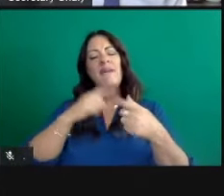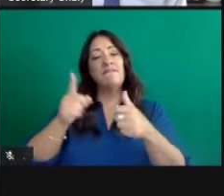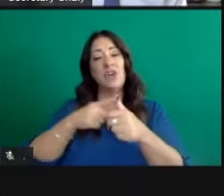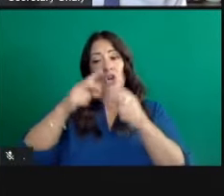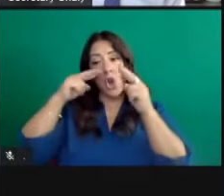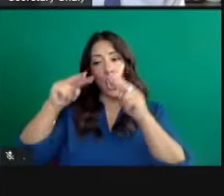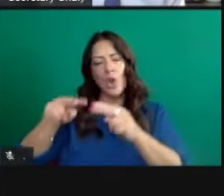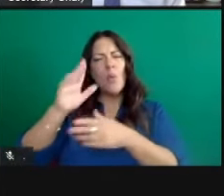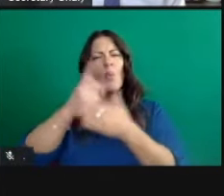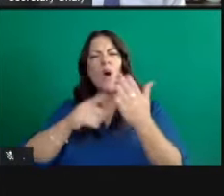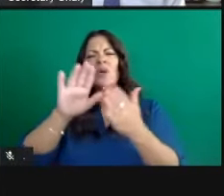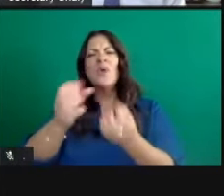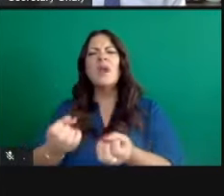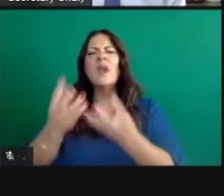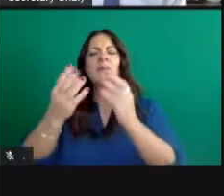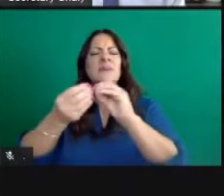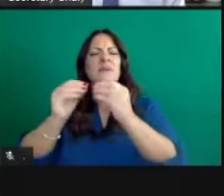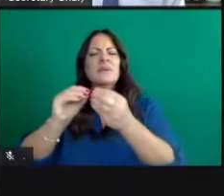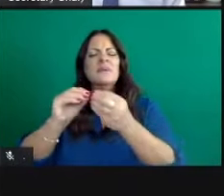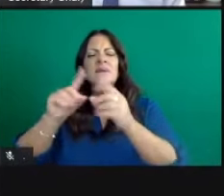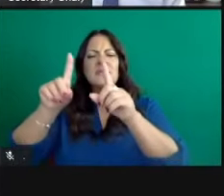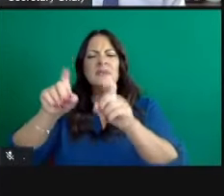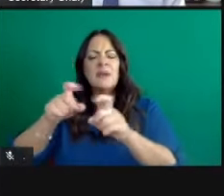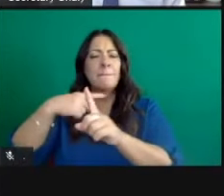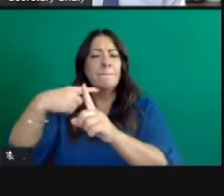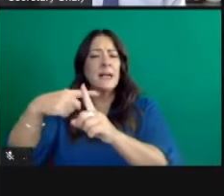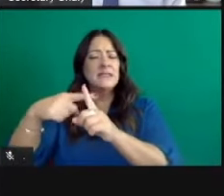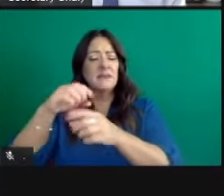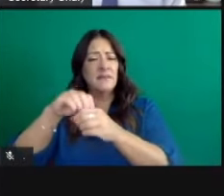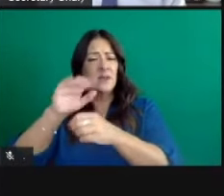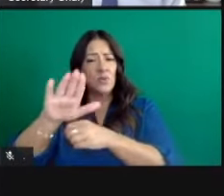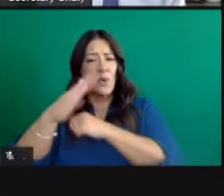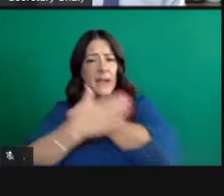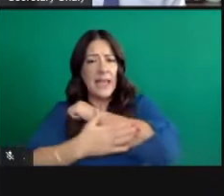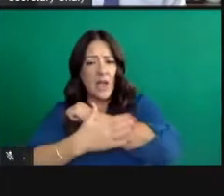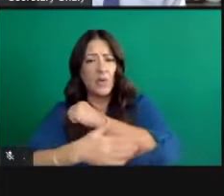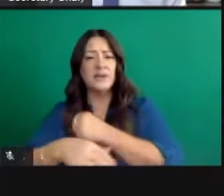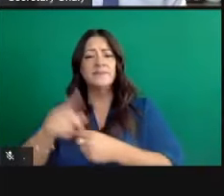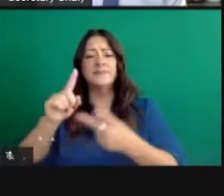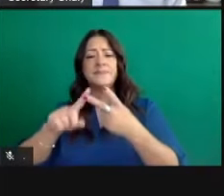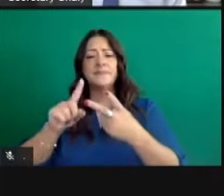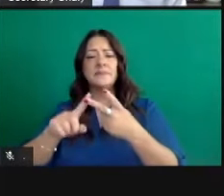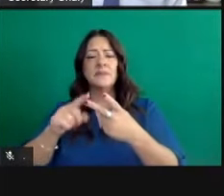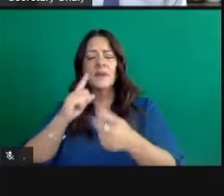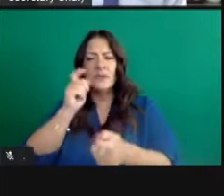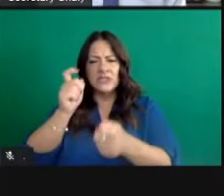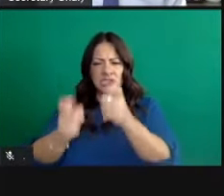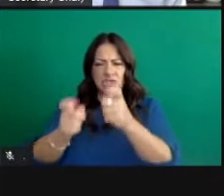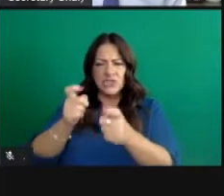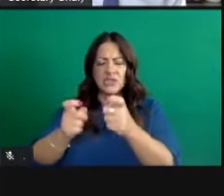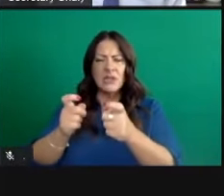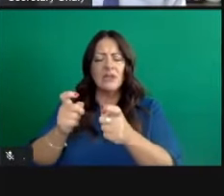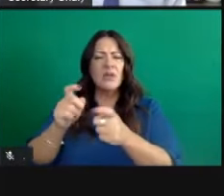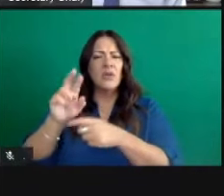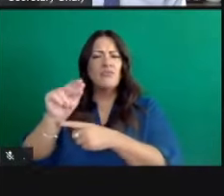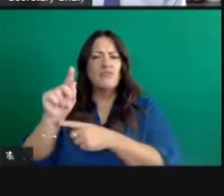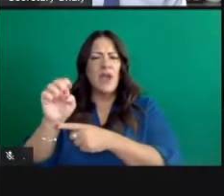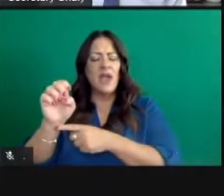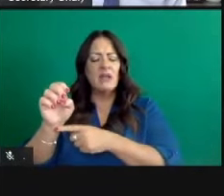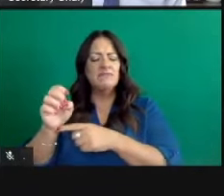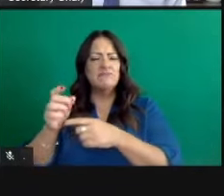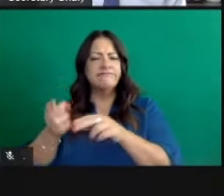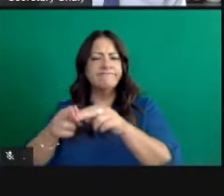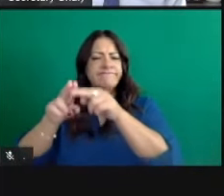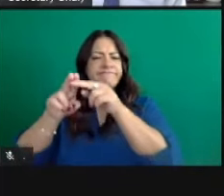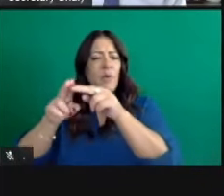an adjusted case rate, and a health equity metric. And I will share that a few weeks ago, when we announced